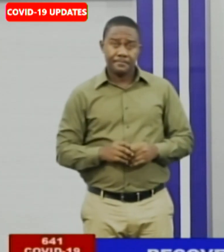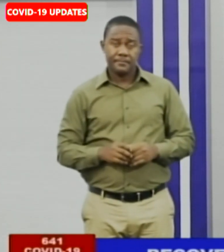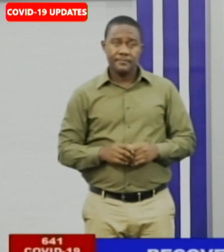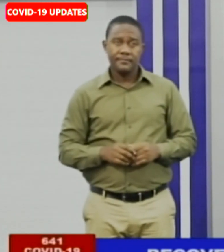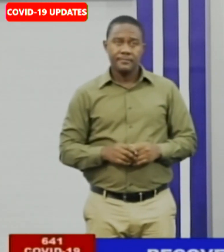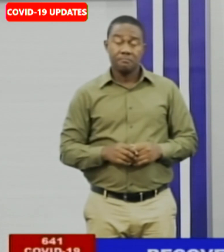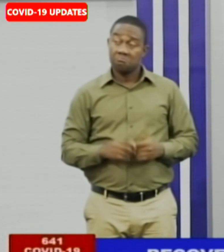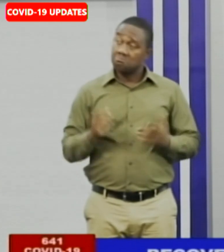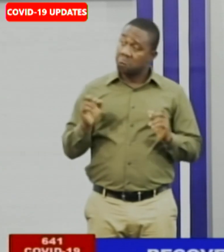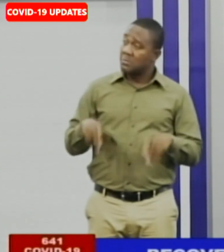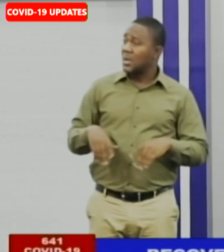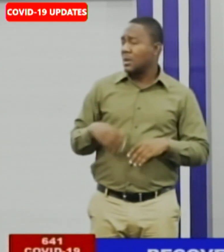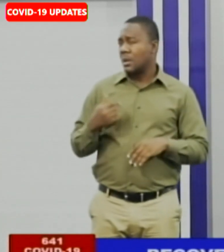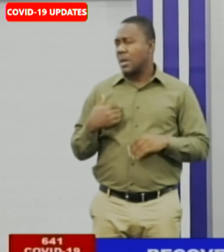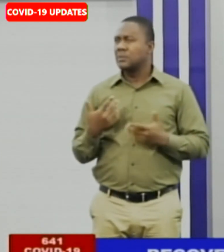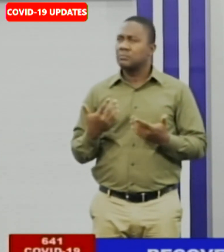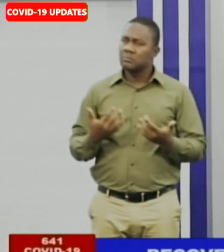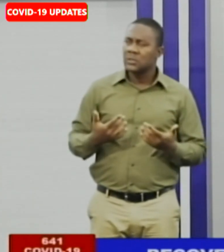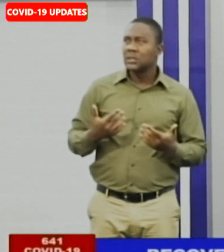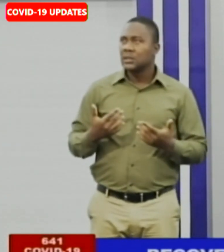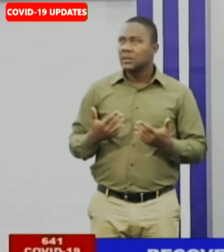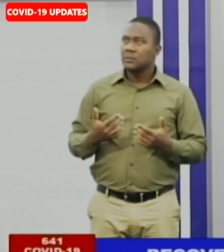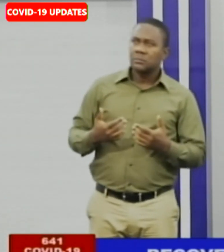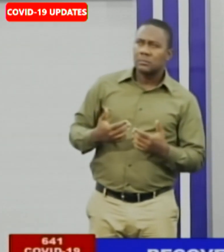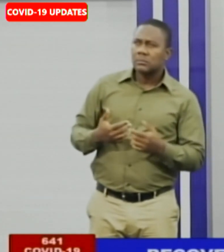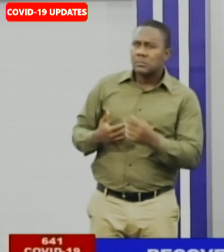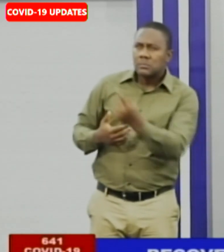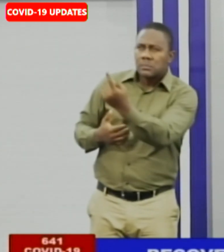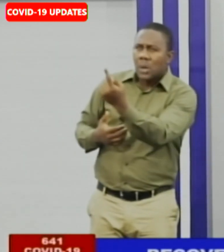So I was there when I saw one gentleman putting